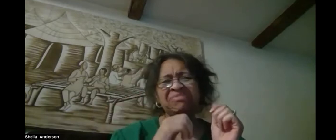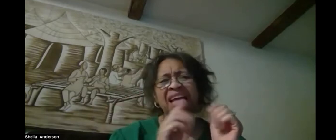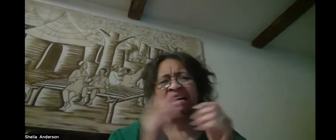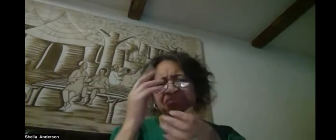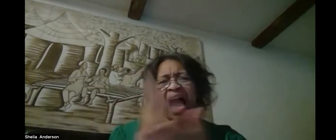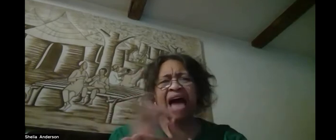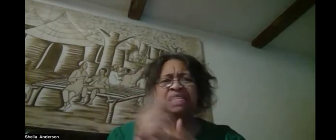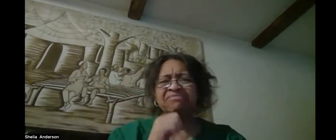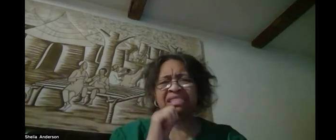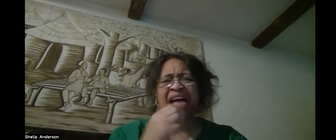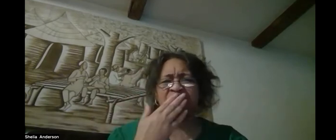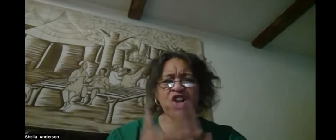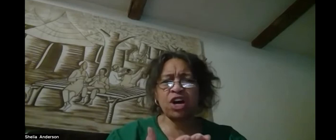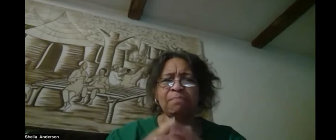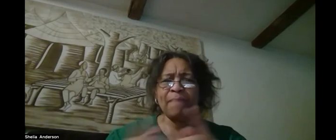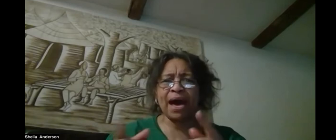bars. So